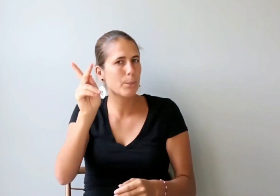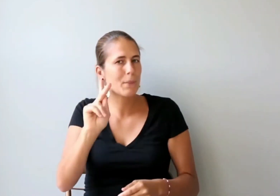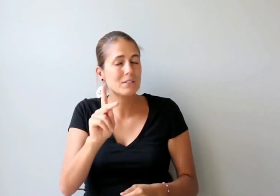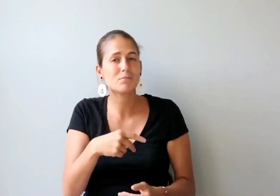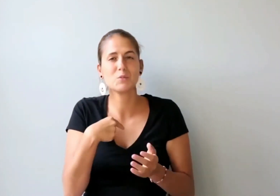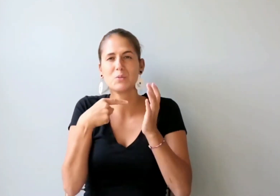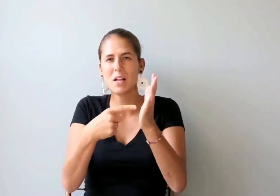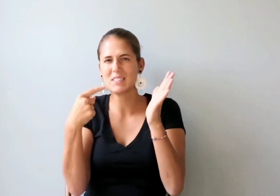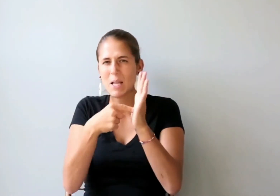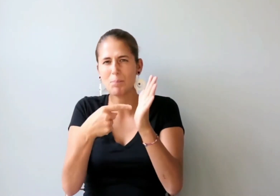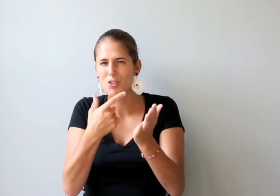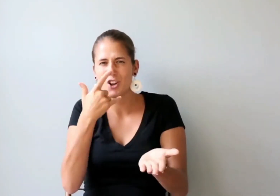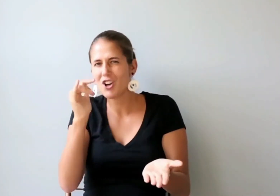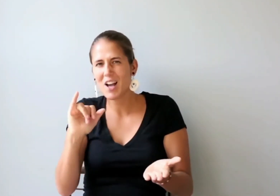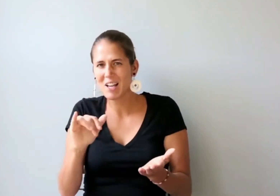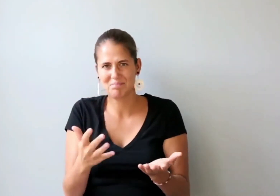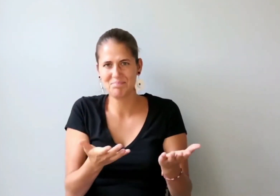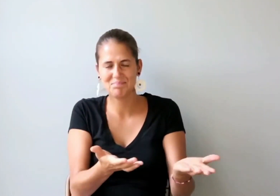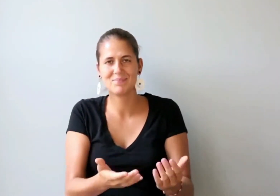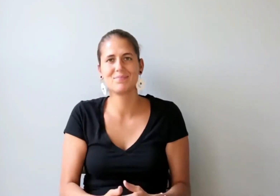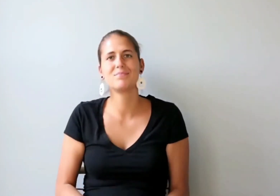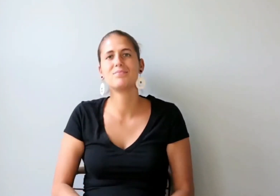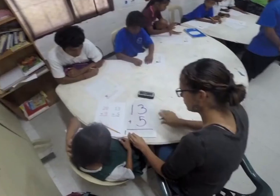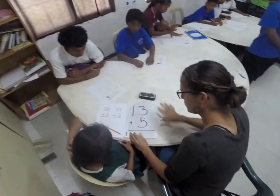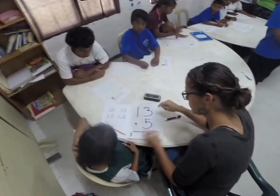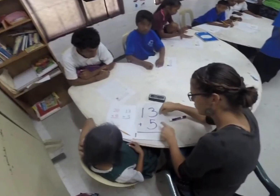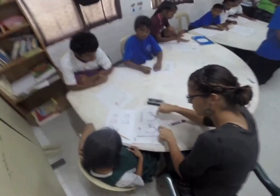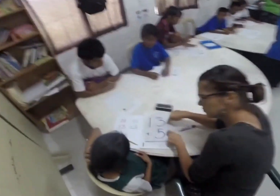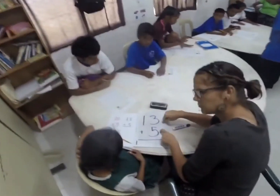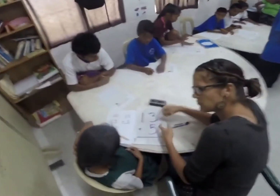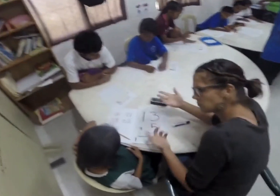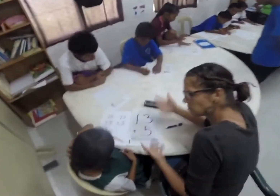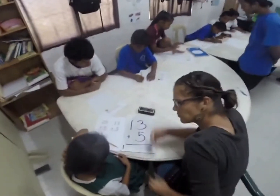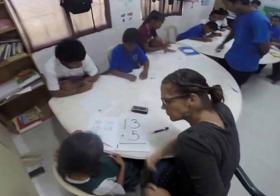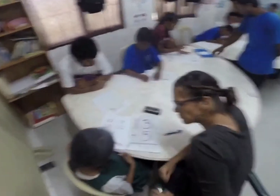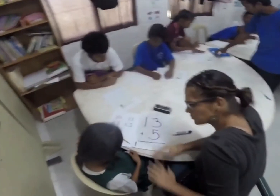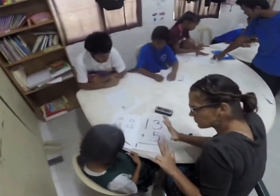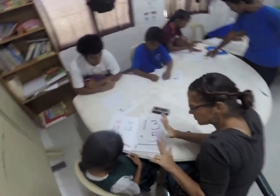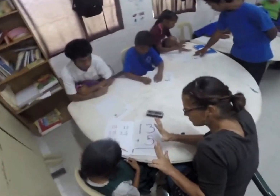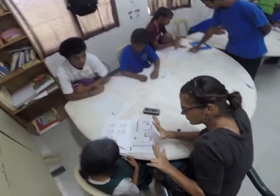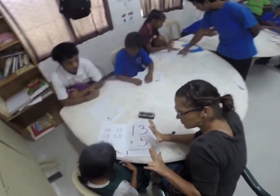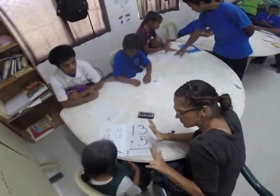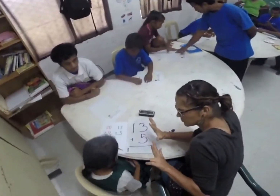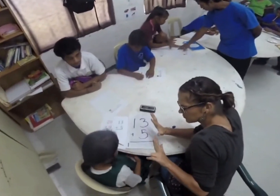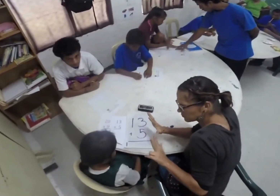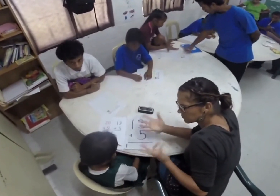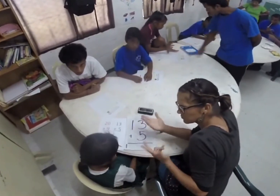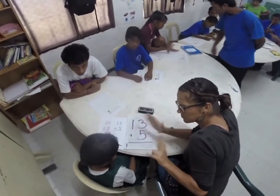with the technique, continue to use it with that student. Here is an example of the use of a visual aid.